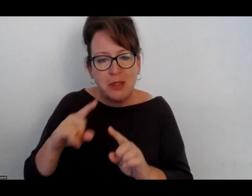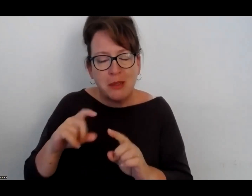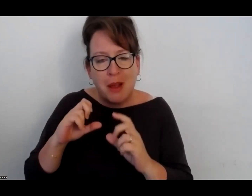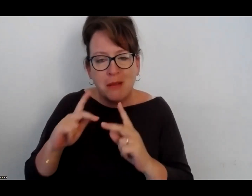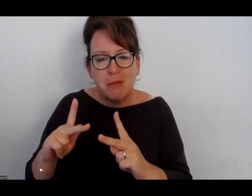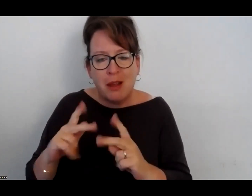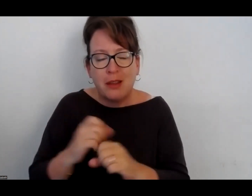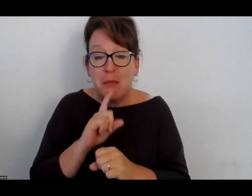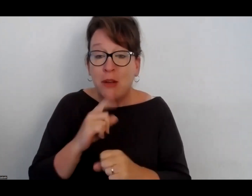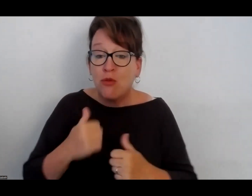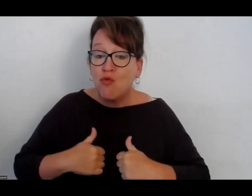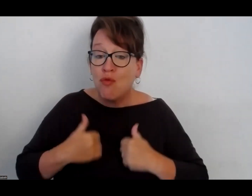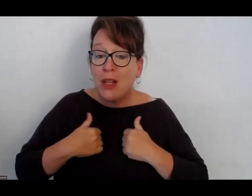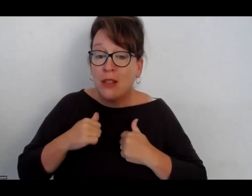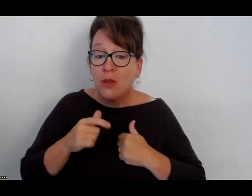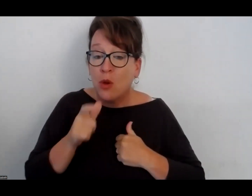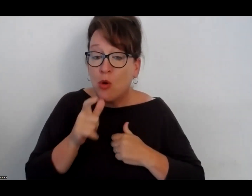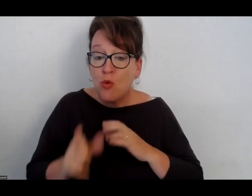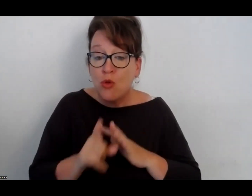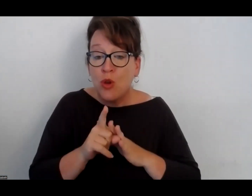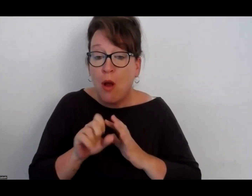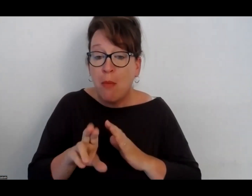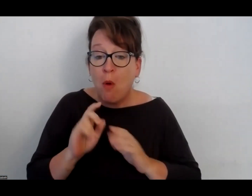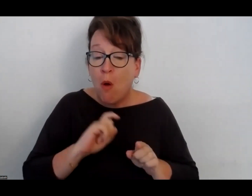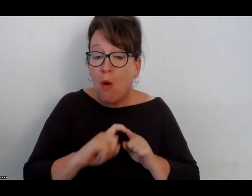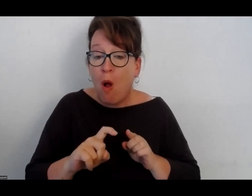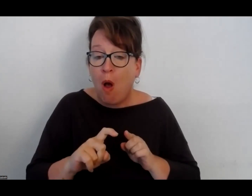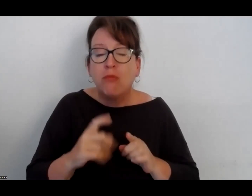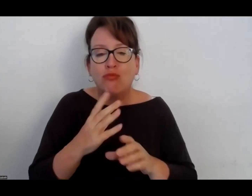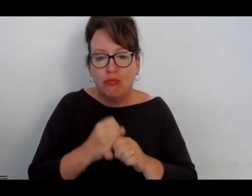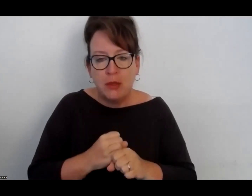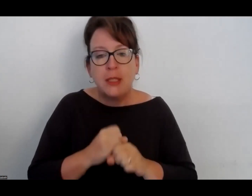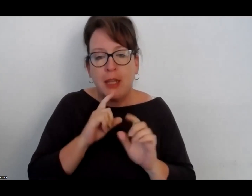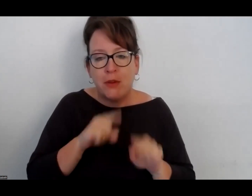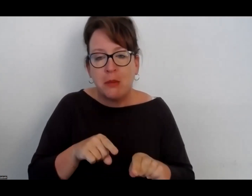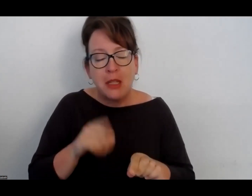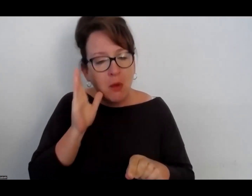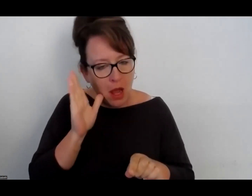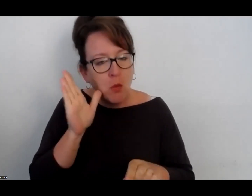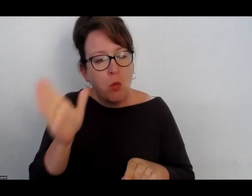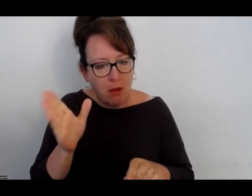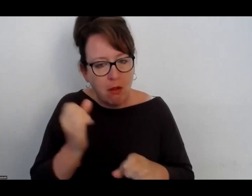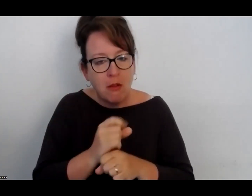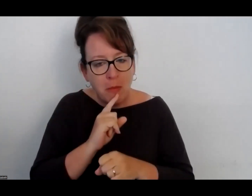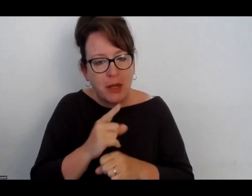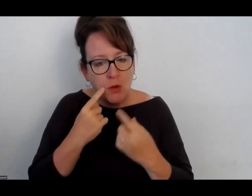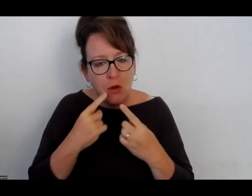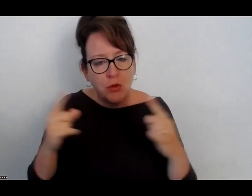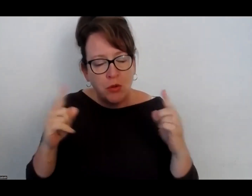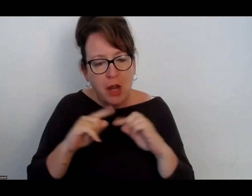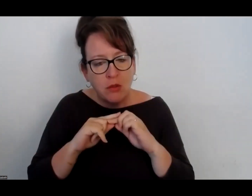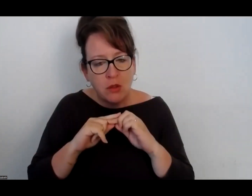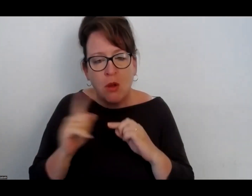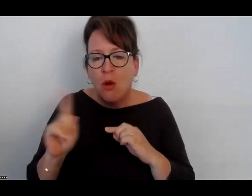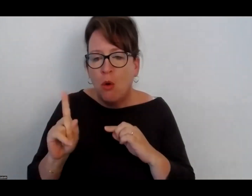who show up or call in get a response. So I'll make sure to reach back out to